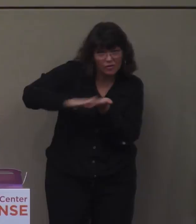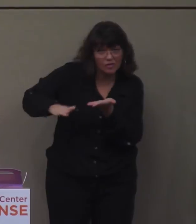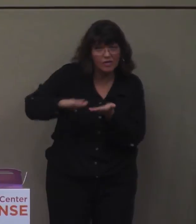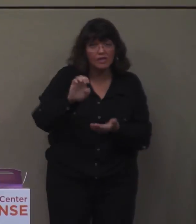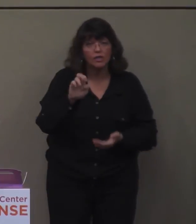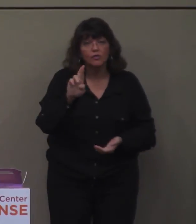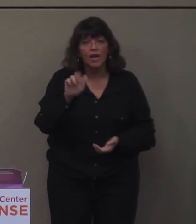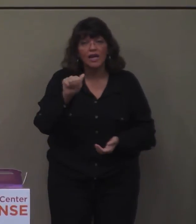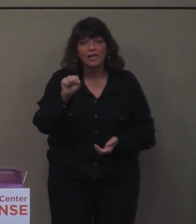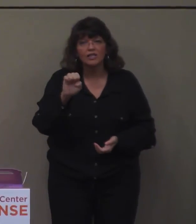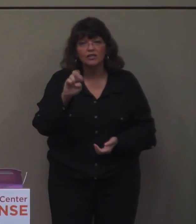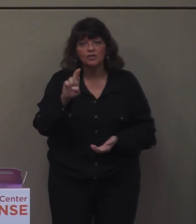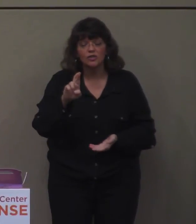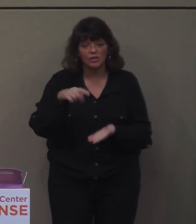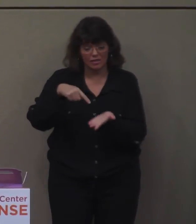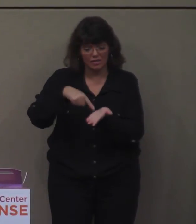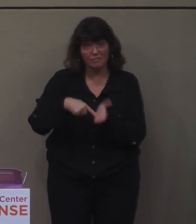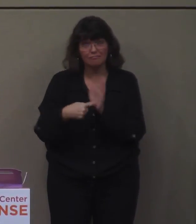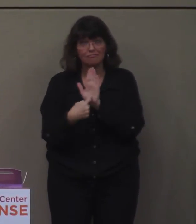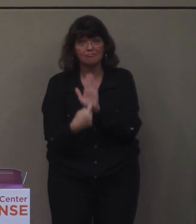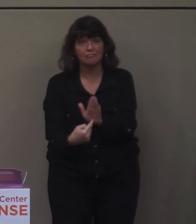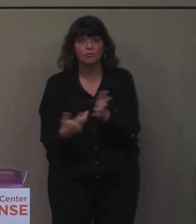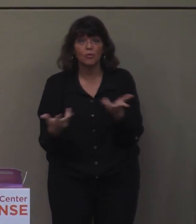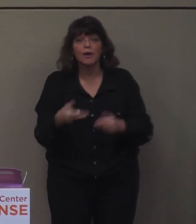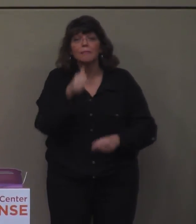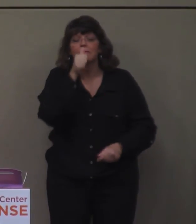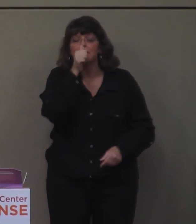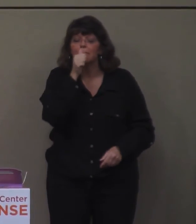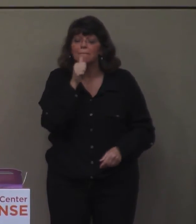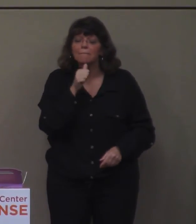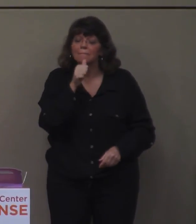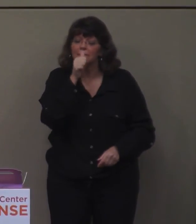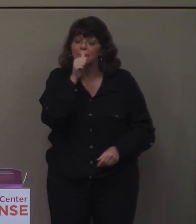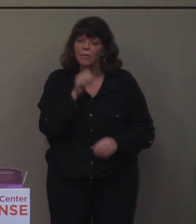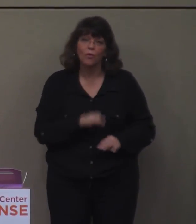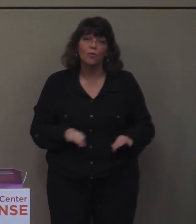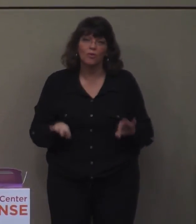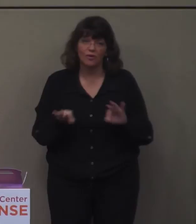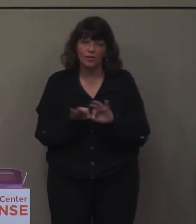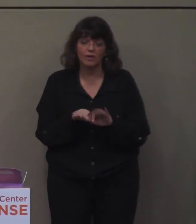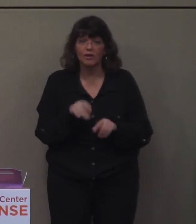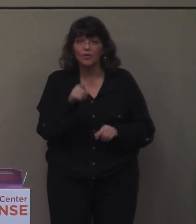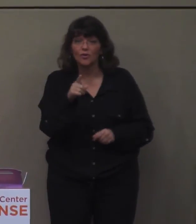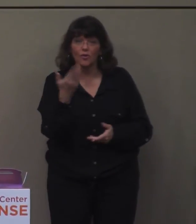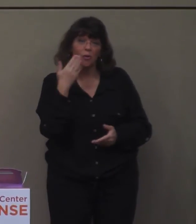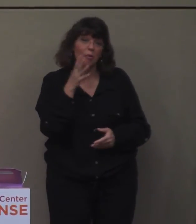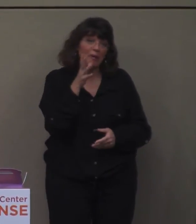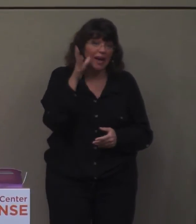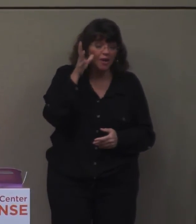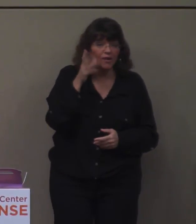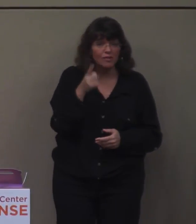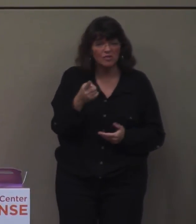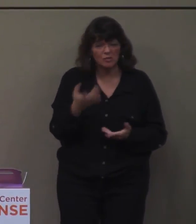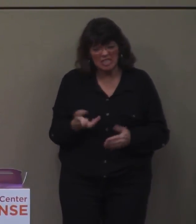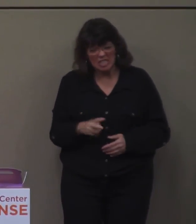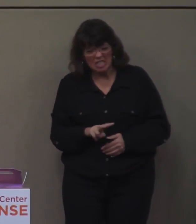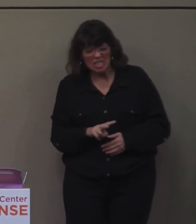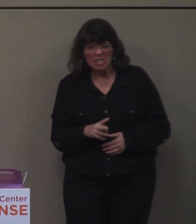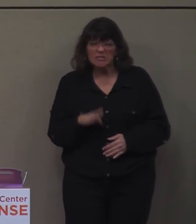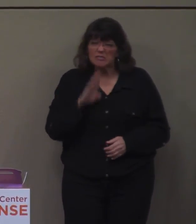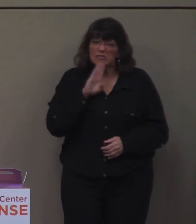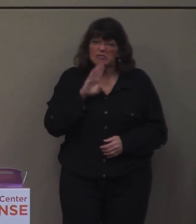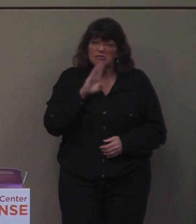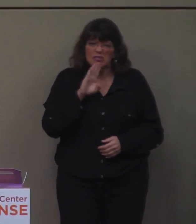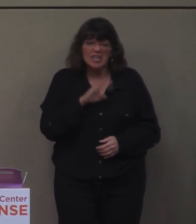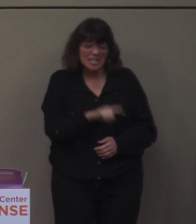be patient. Everyone makes mistakes. As a parent, you might get frustrated with your kid because they're getting on each other's nerves and you're anxious and you